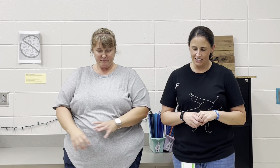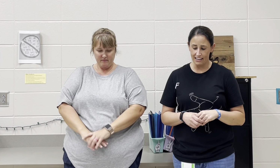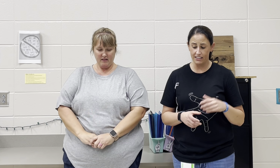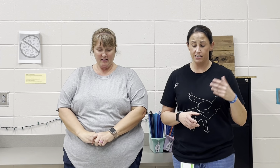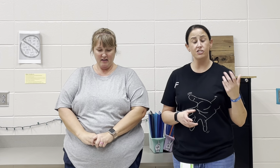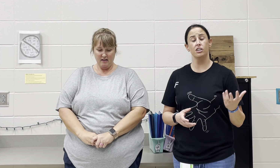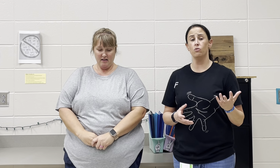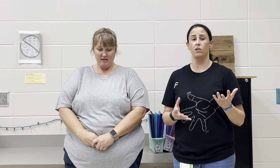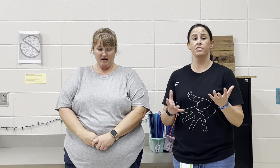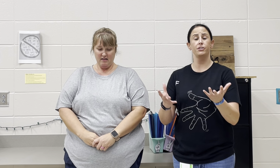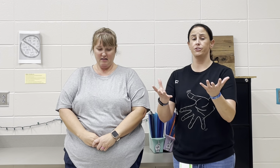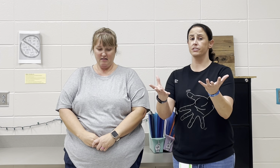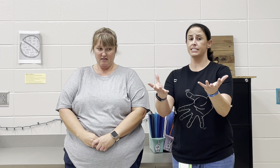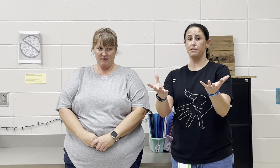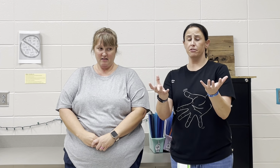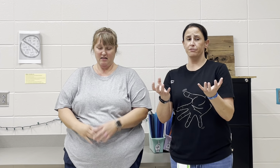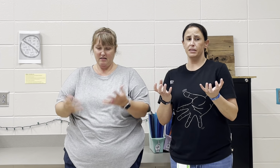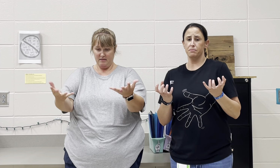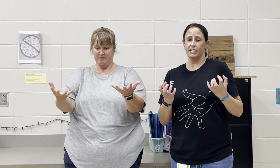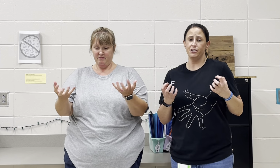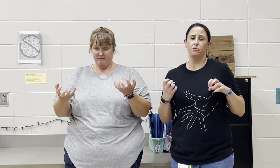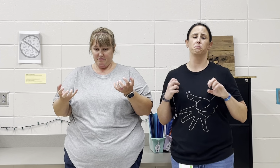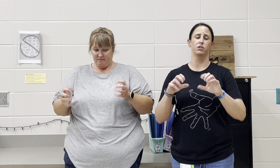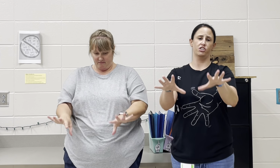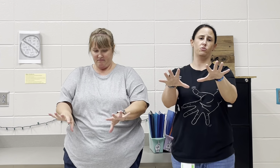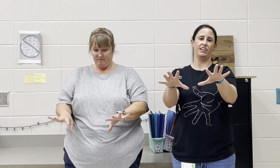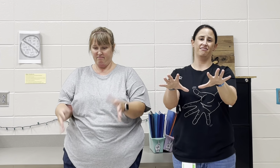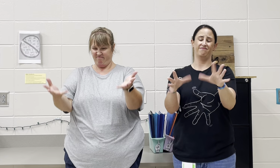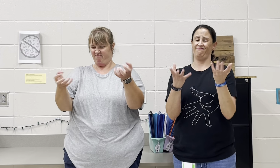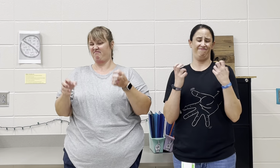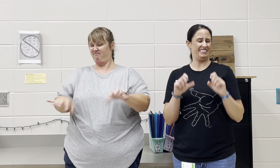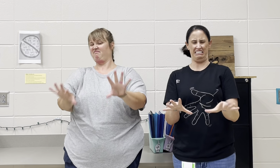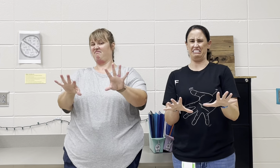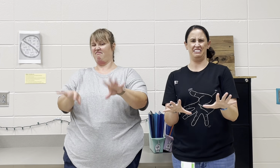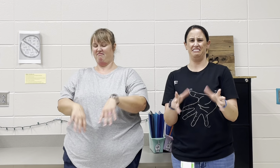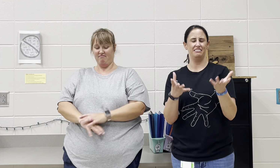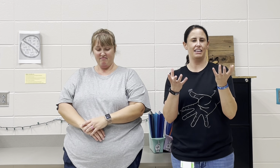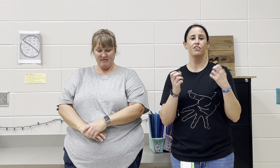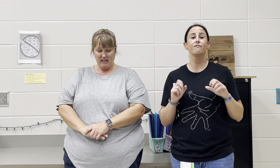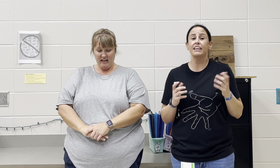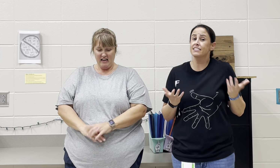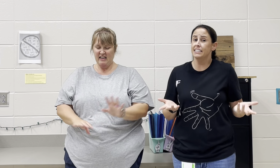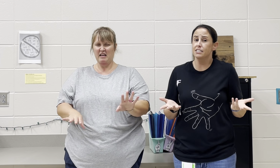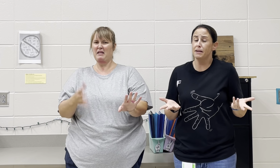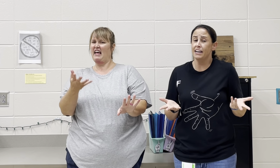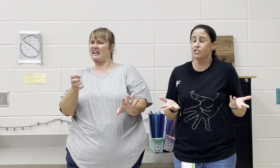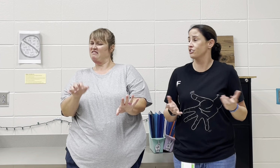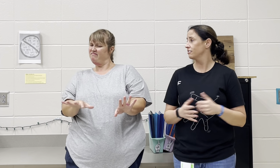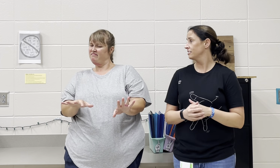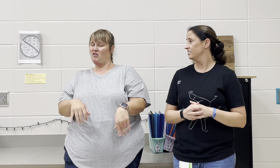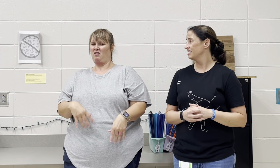And then don't want. You do the same movement, but then you push it away. Ugh. Face And needs it to can be match. like a, or like